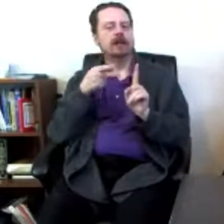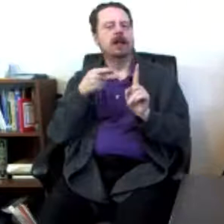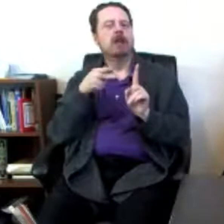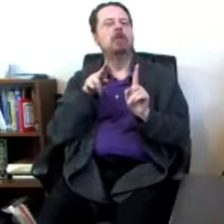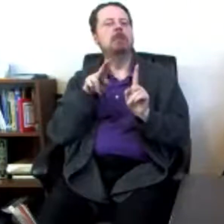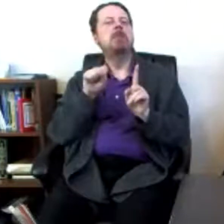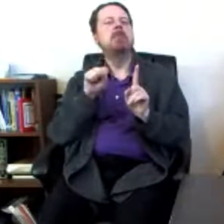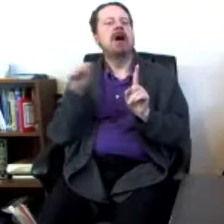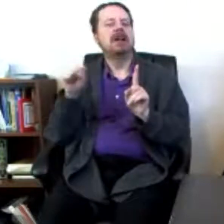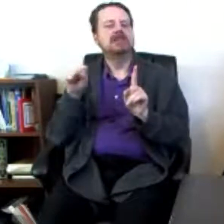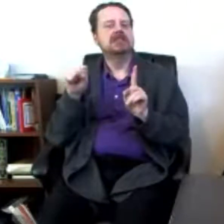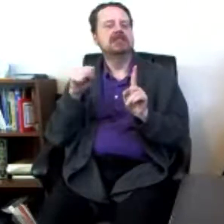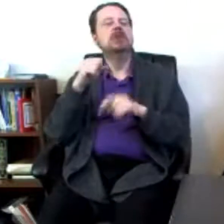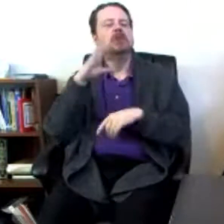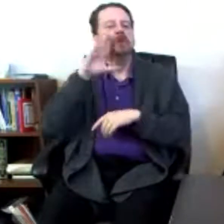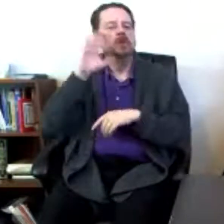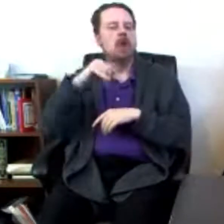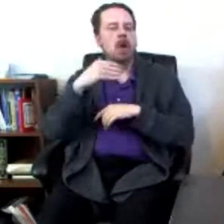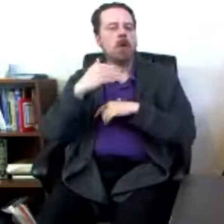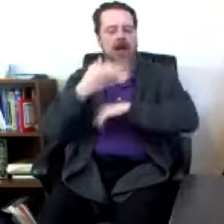is?